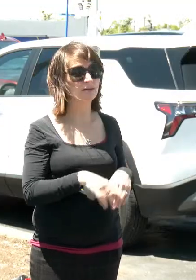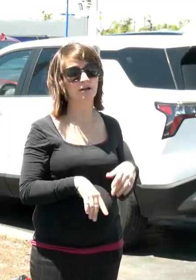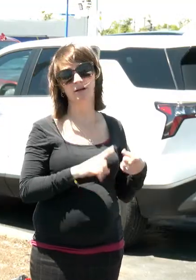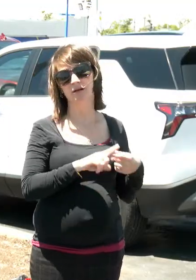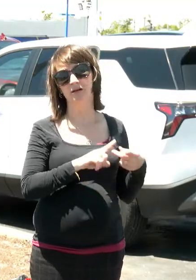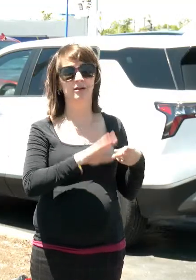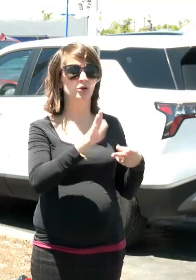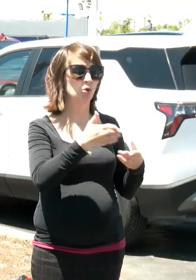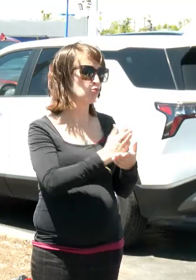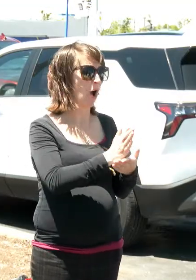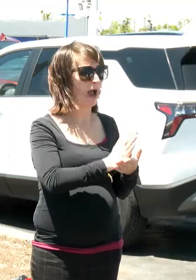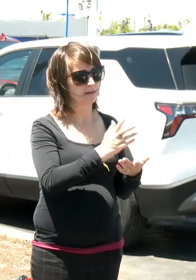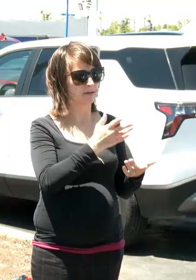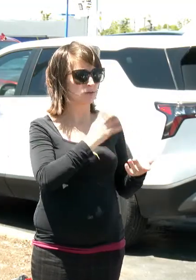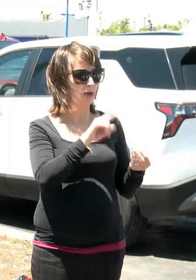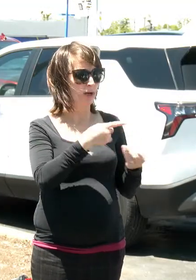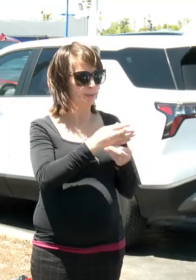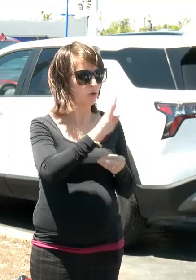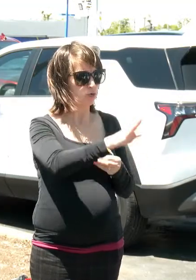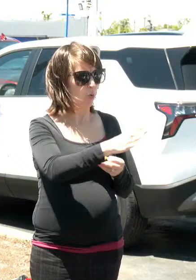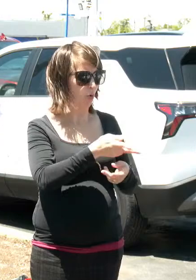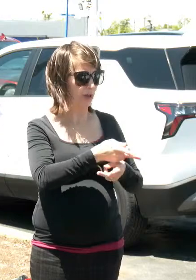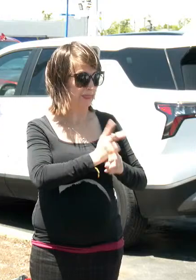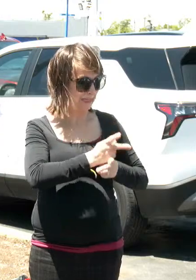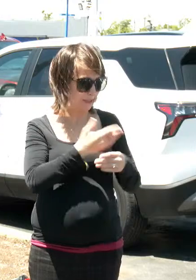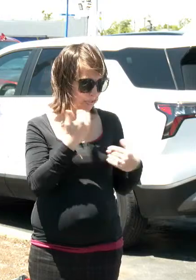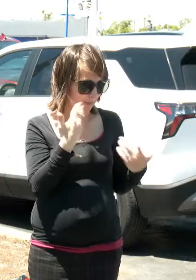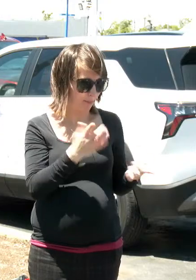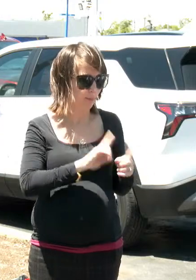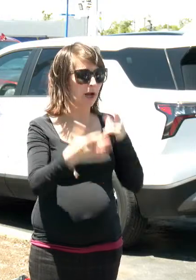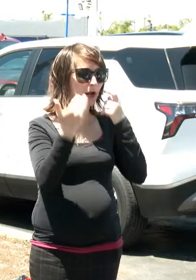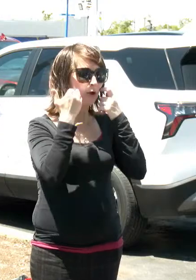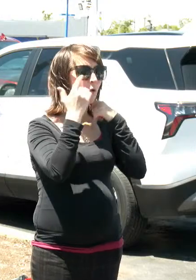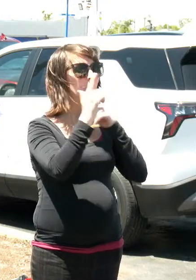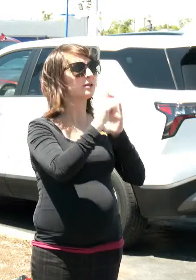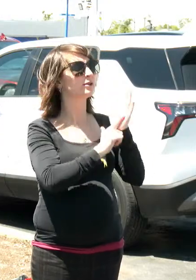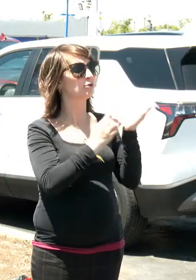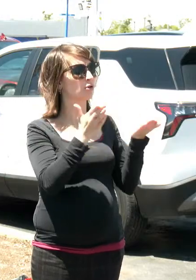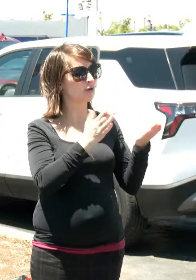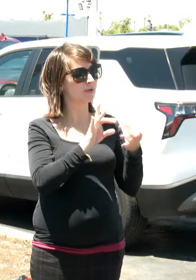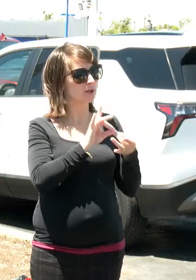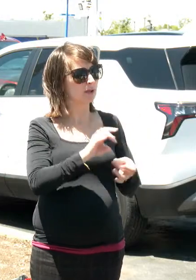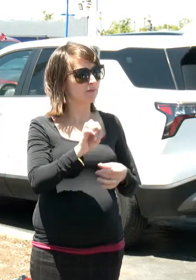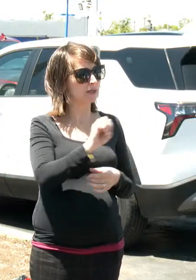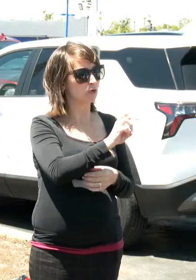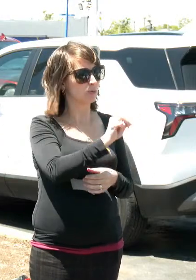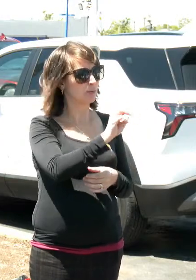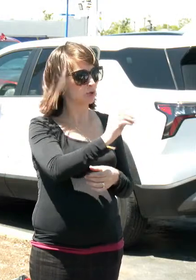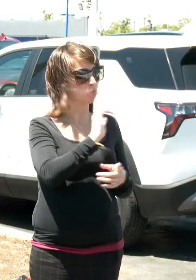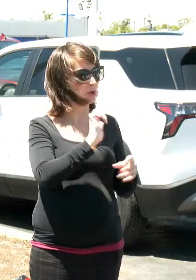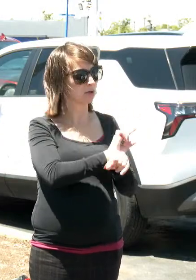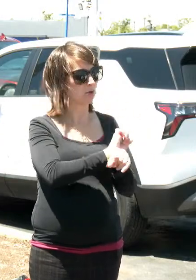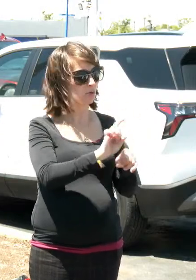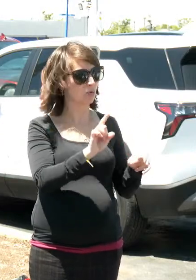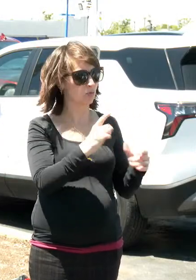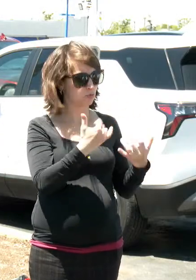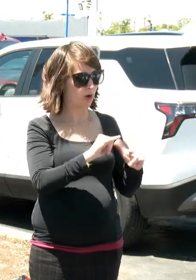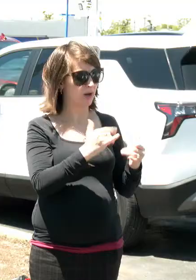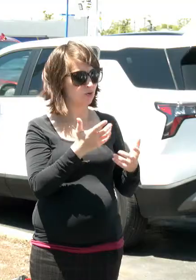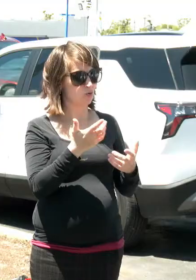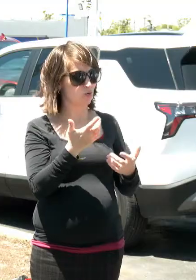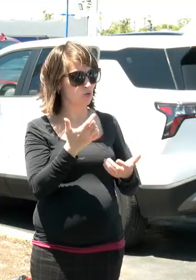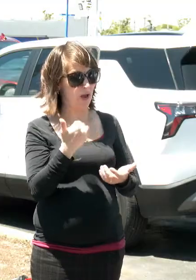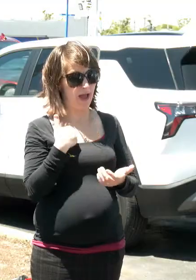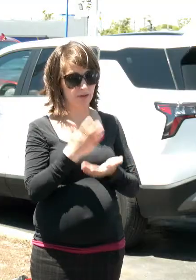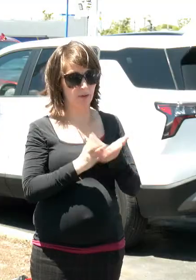your rights as far as your own specific lease. I know that Legal Services of Eastern Missouri is working to also mobilize some folks on the ground